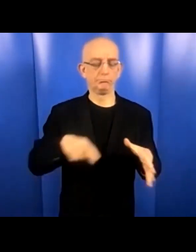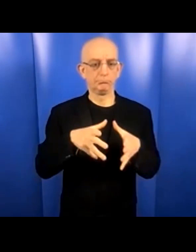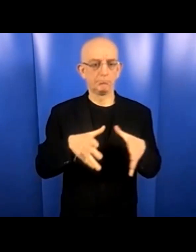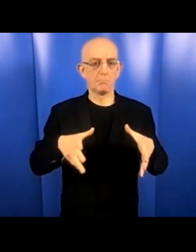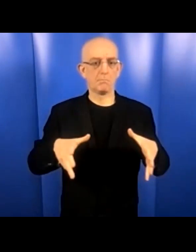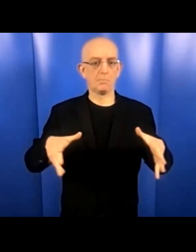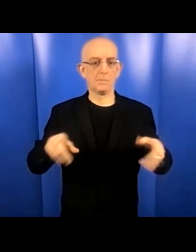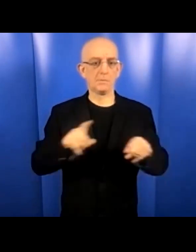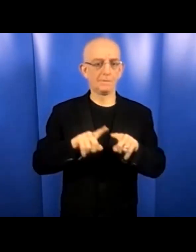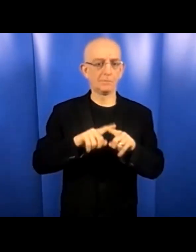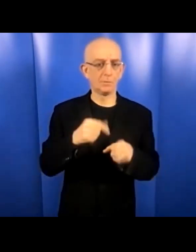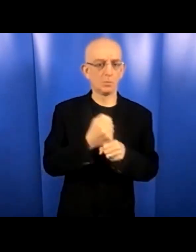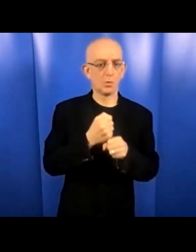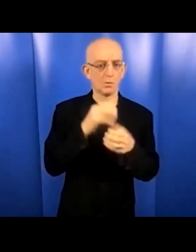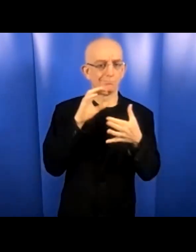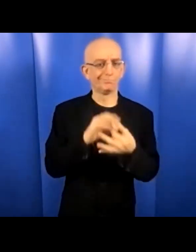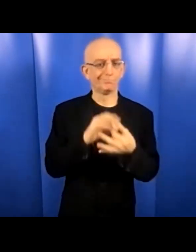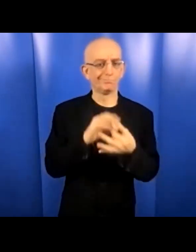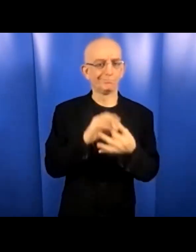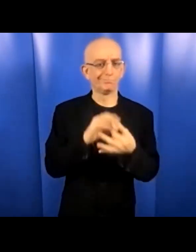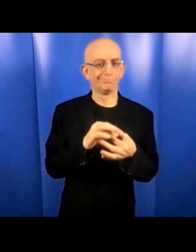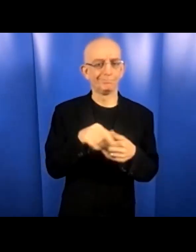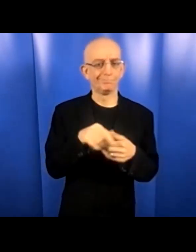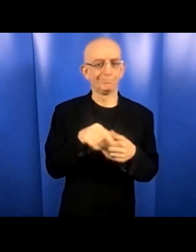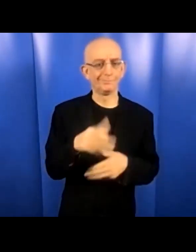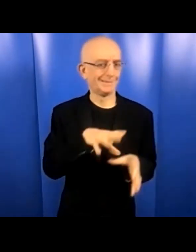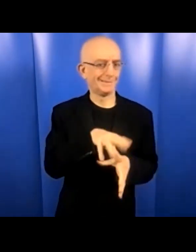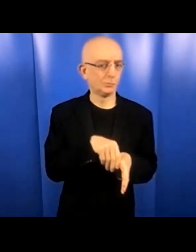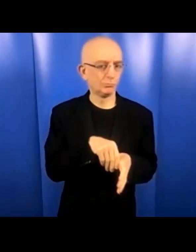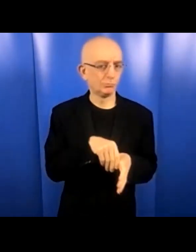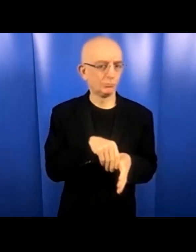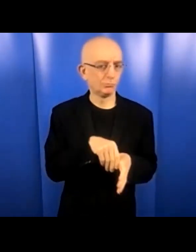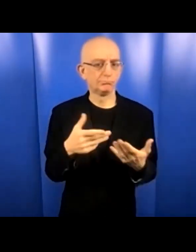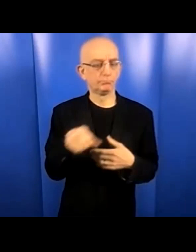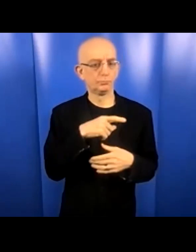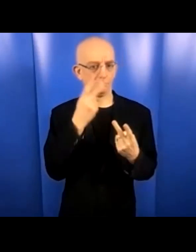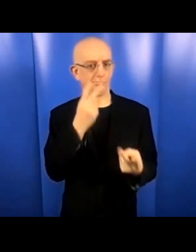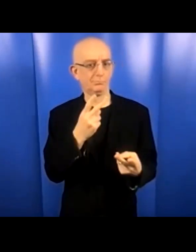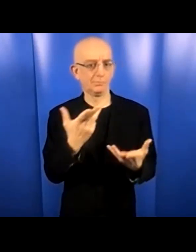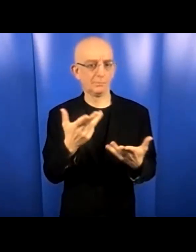inclusion, the recognition of rights of persons with disabilities, even way back in the